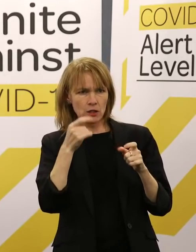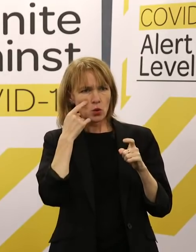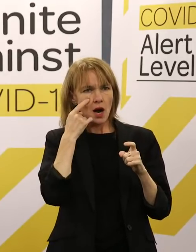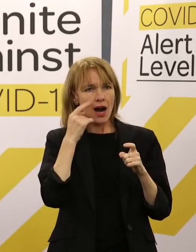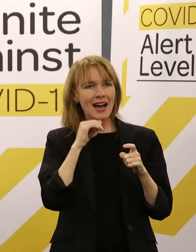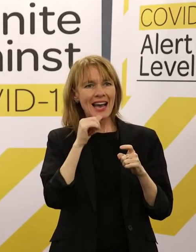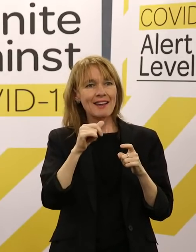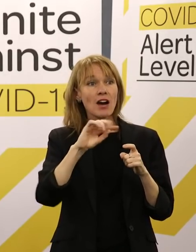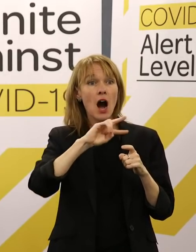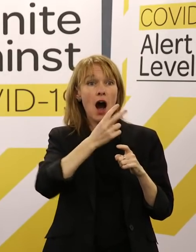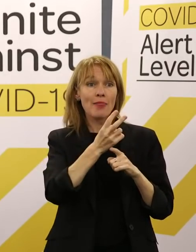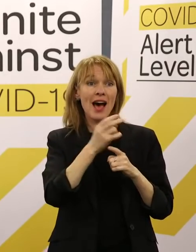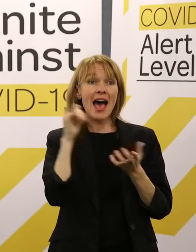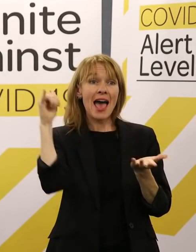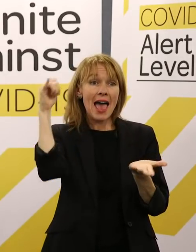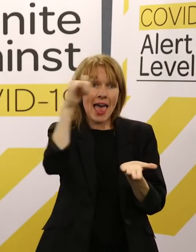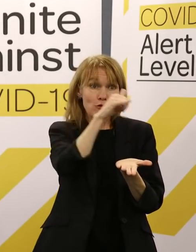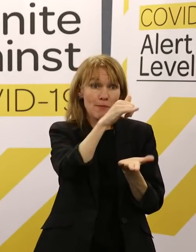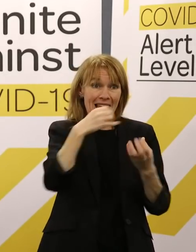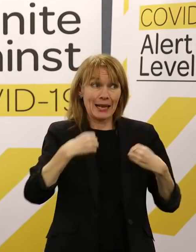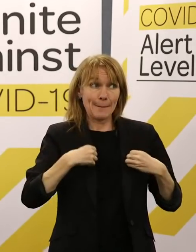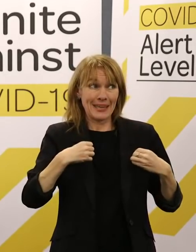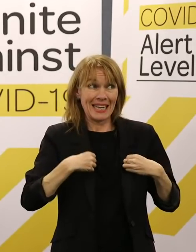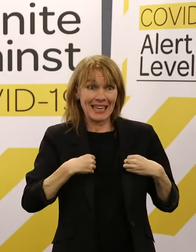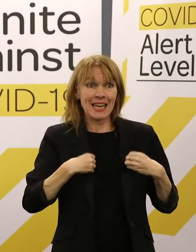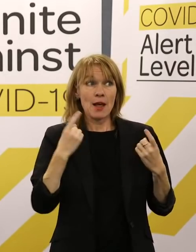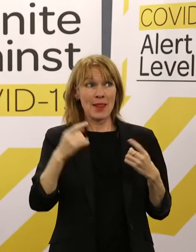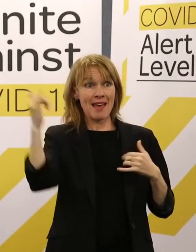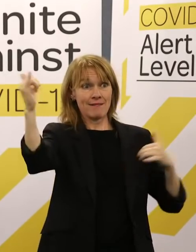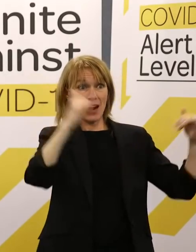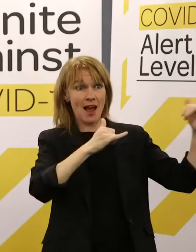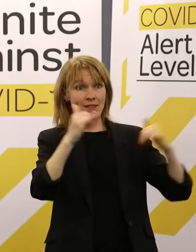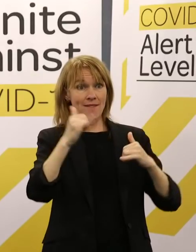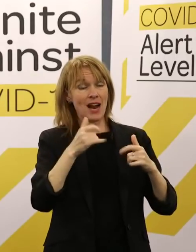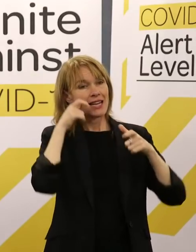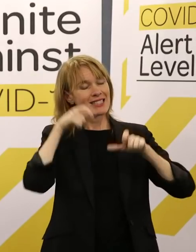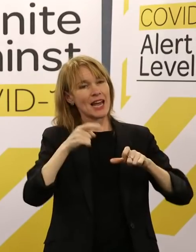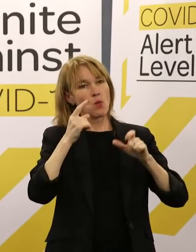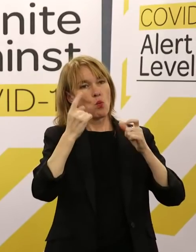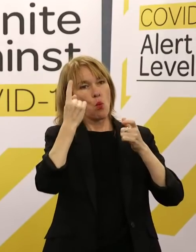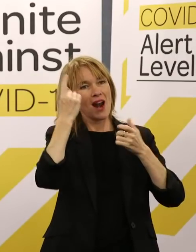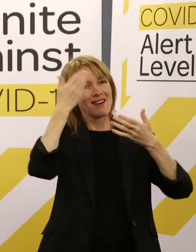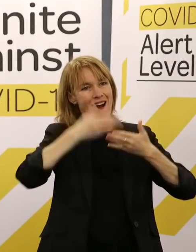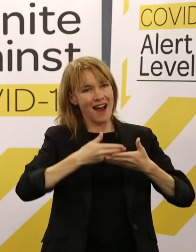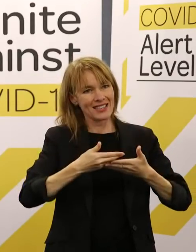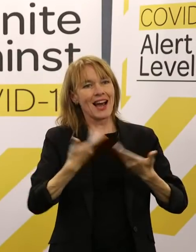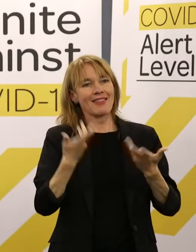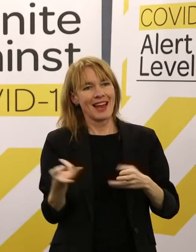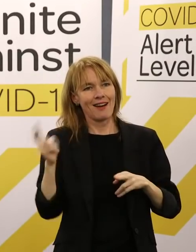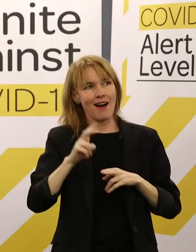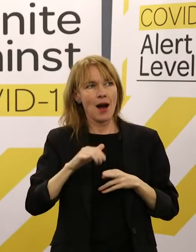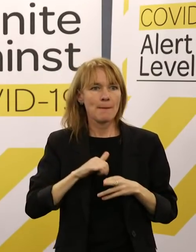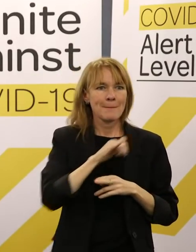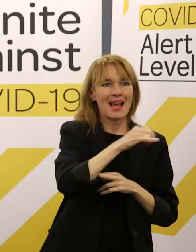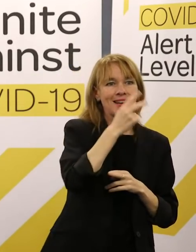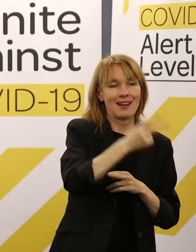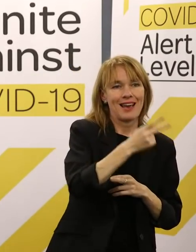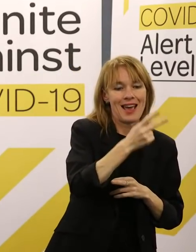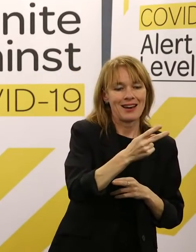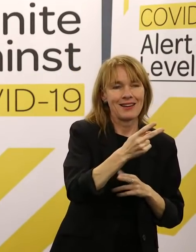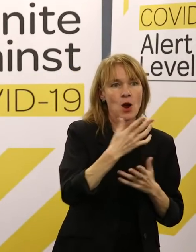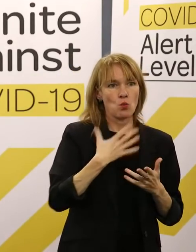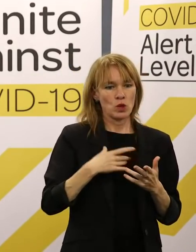crews who come in and have a stopover before flying back out on their flight. So we're constantly looking to see how we